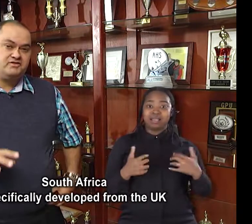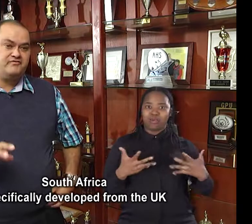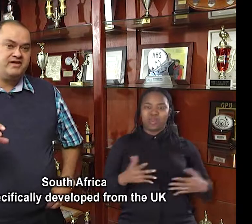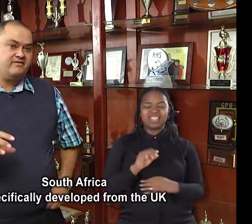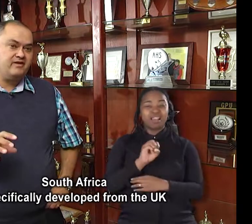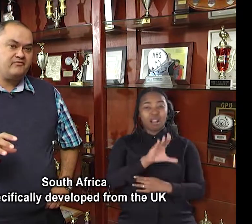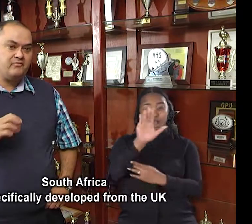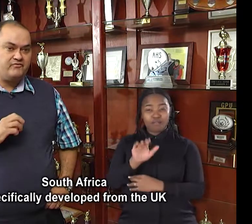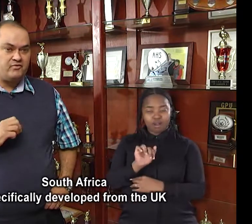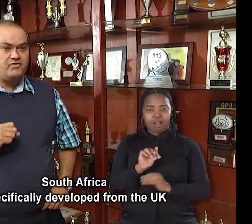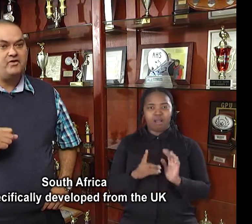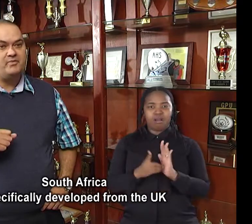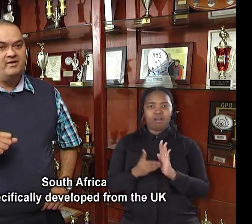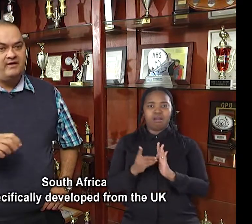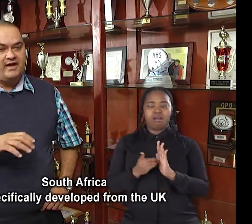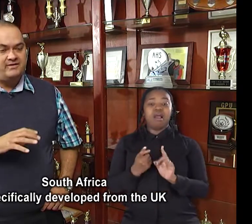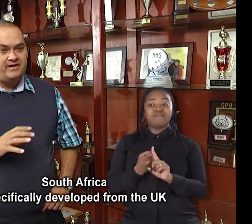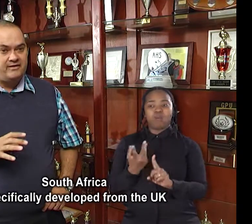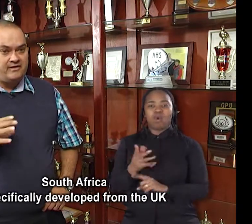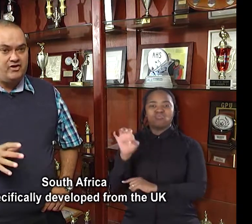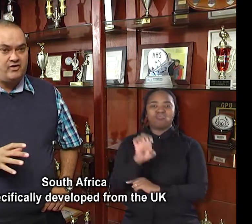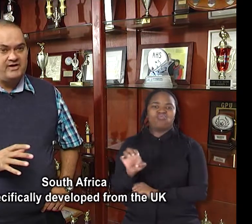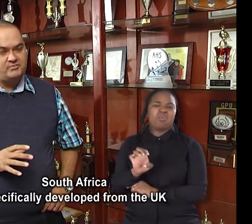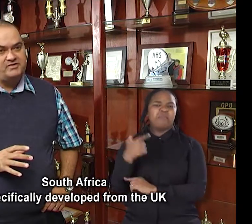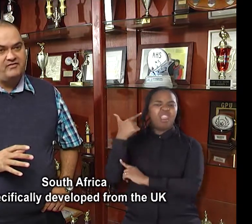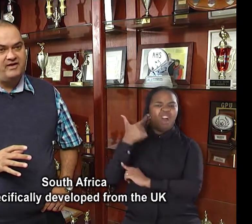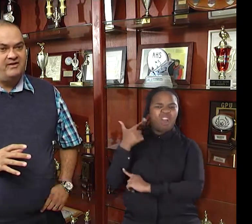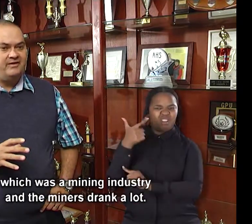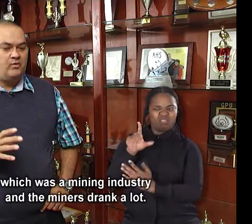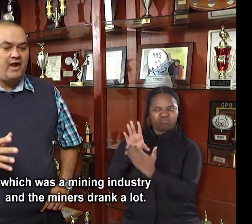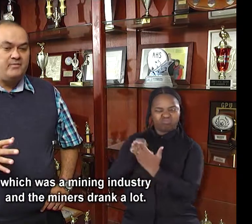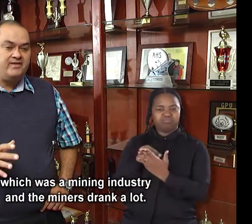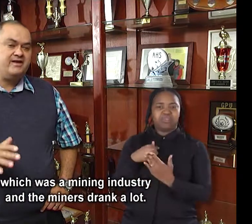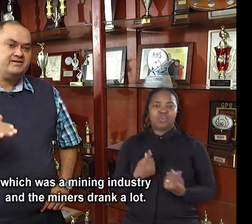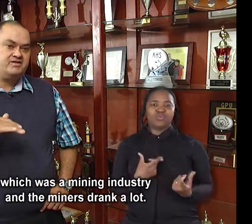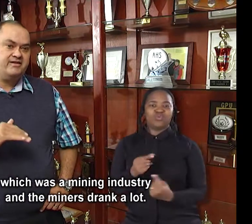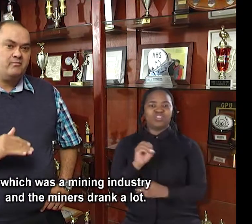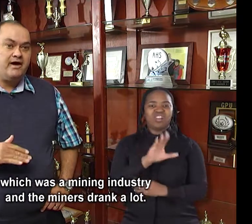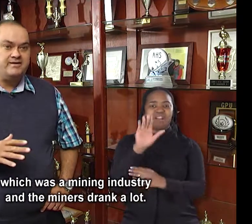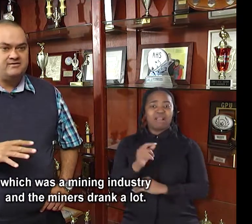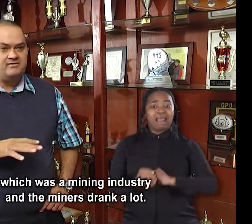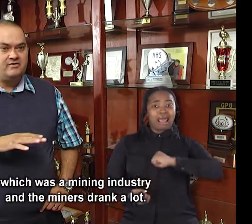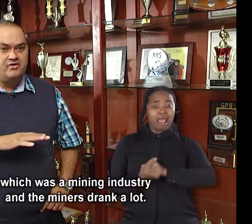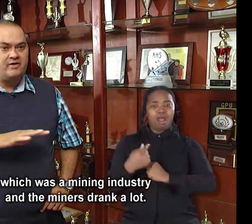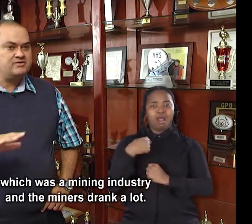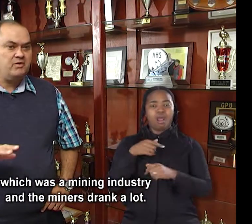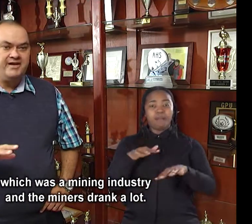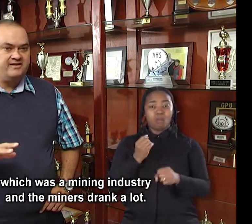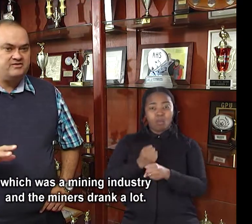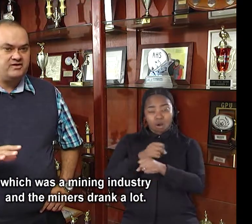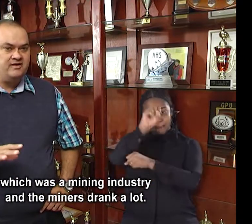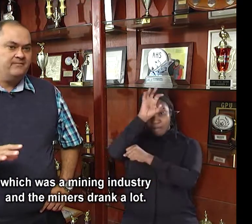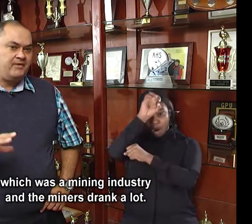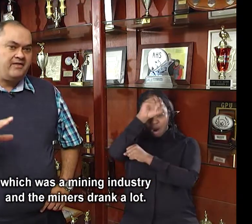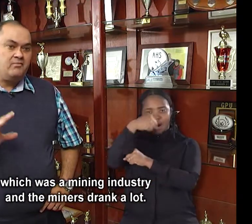Africa specifically developed from Europe and the UK in specific. And what happened there is actually the miners, the UK was a